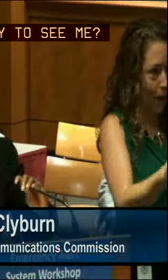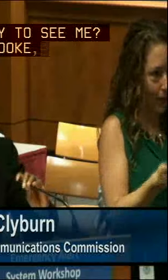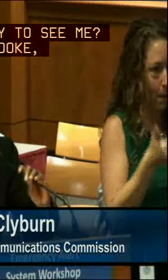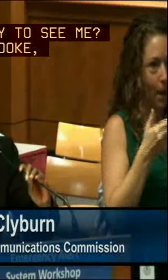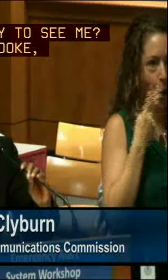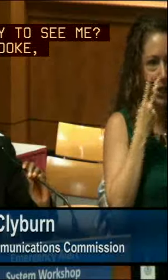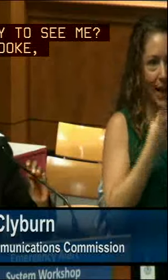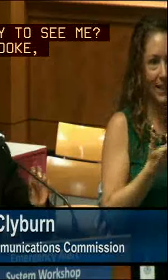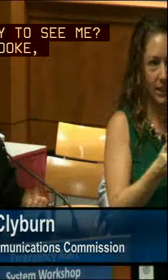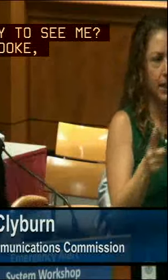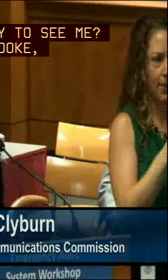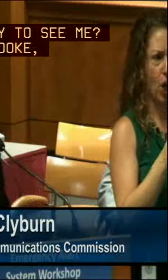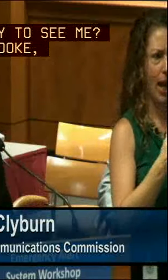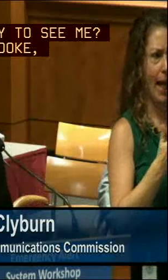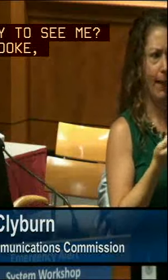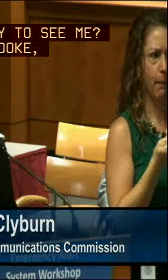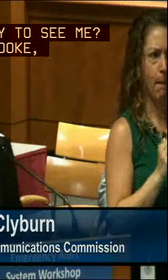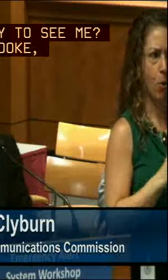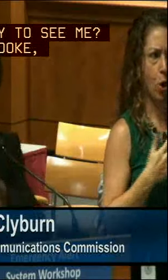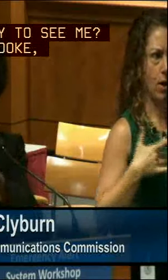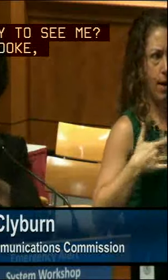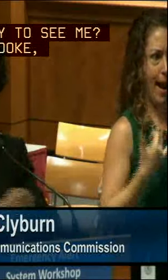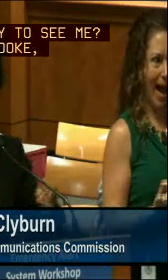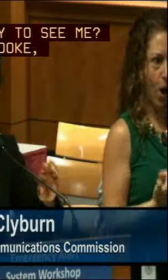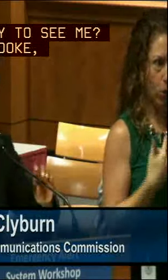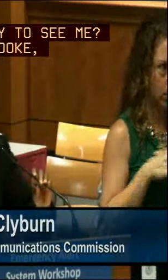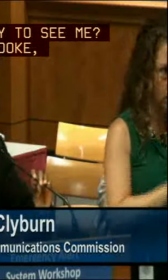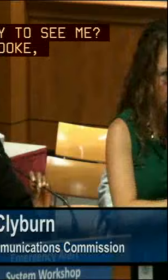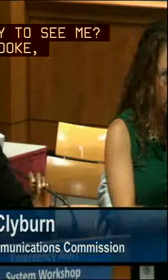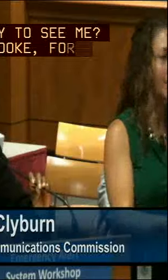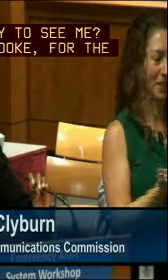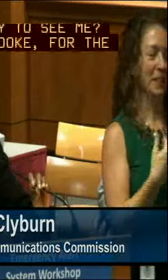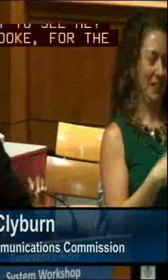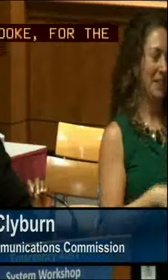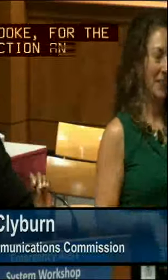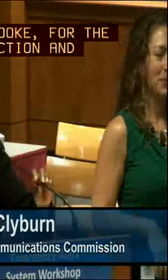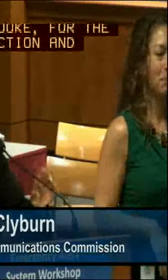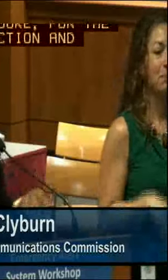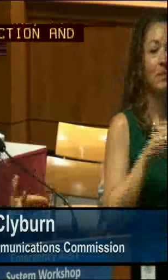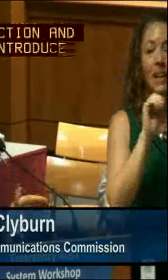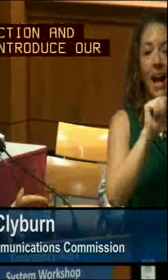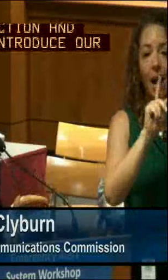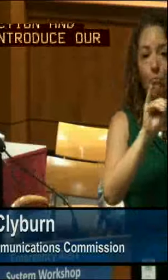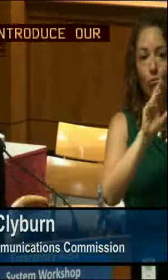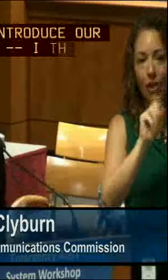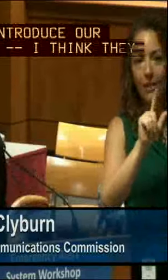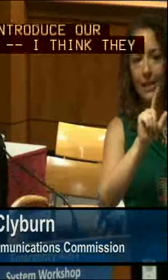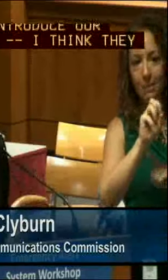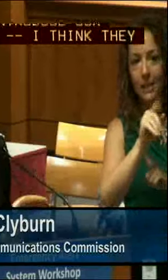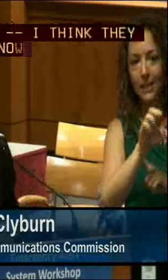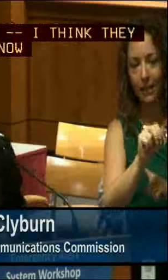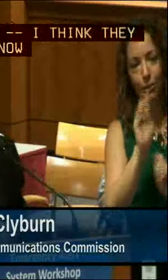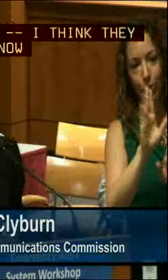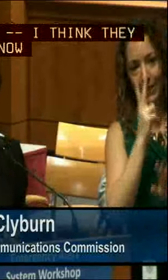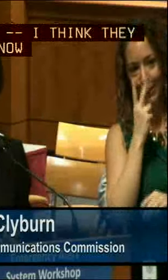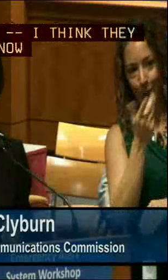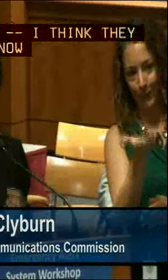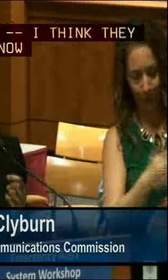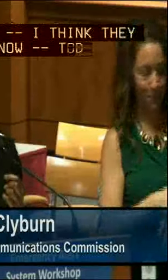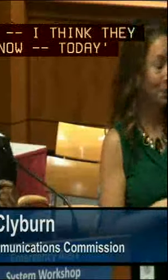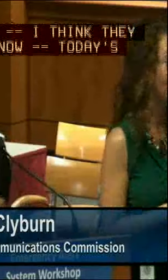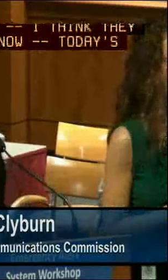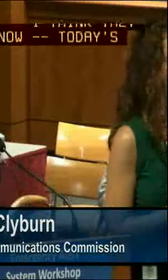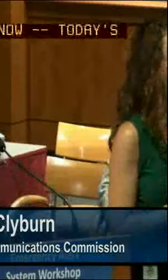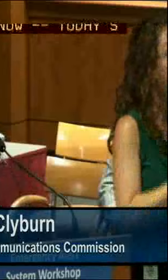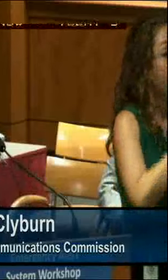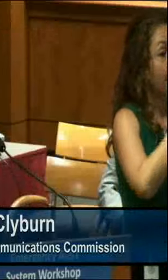lively right now to today's workshop. Admiral Simpson, as always, it's great to see you. The Emergency Alert System, or EAS,